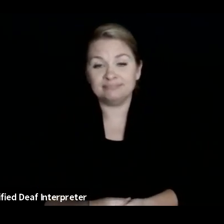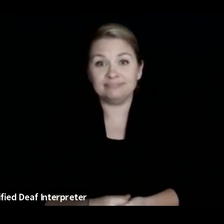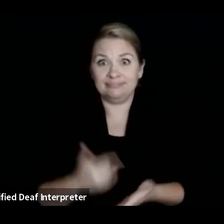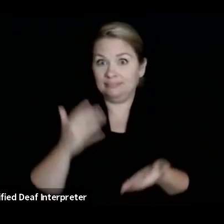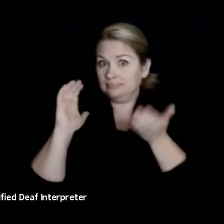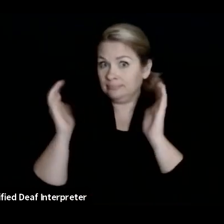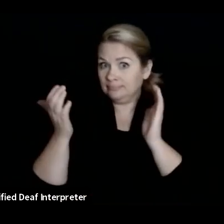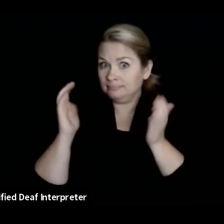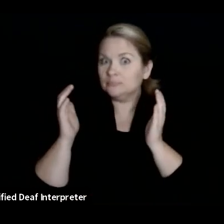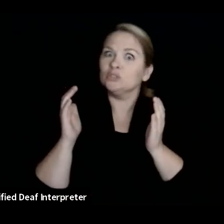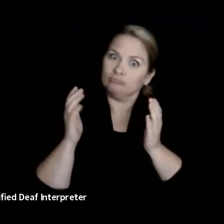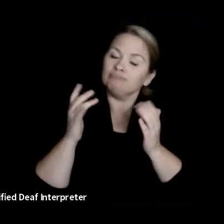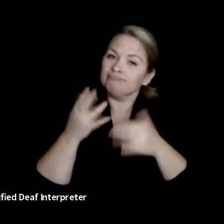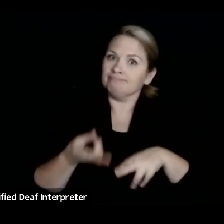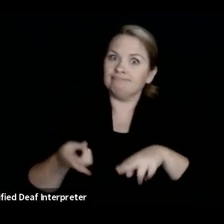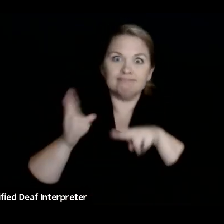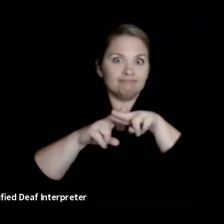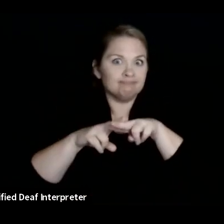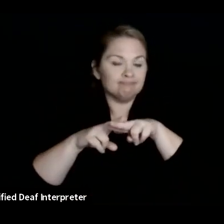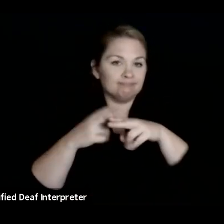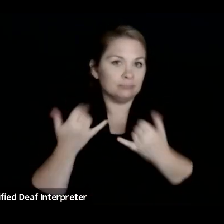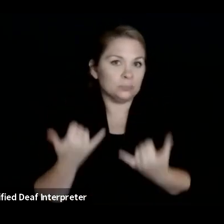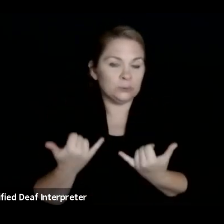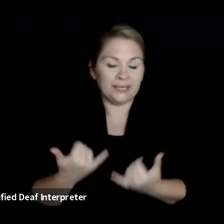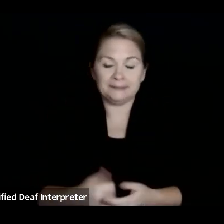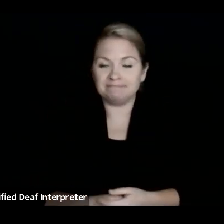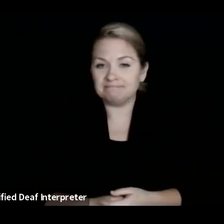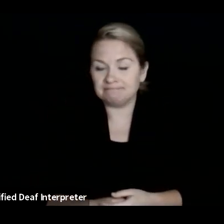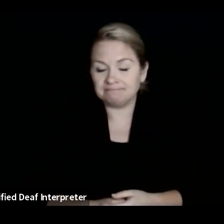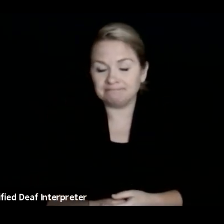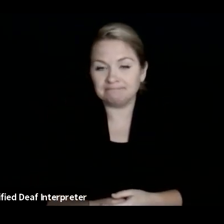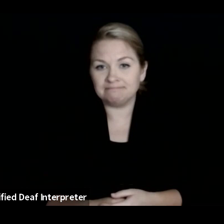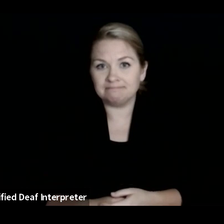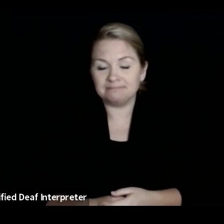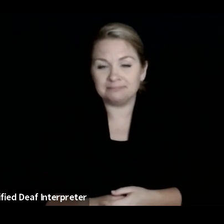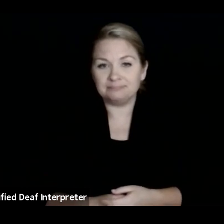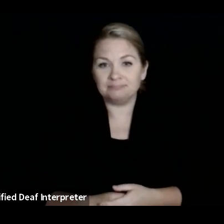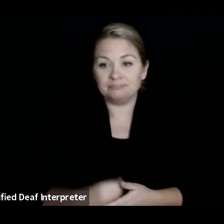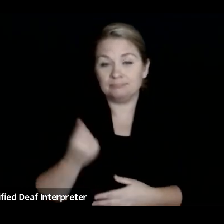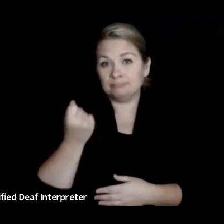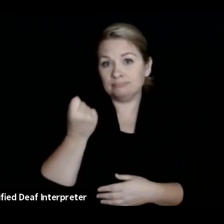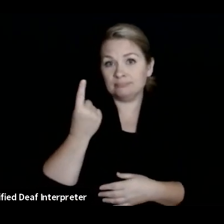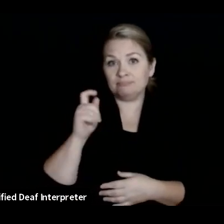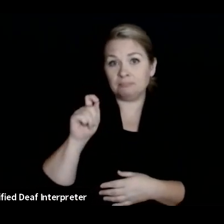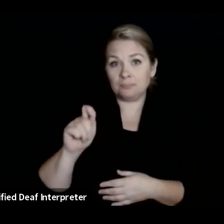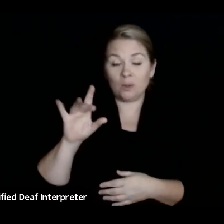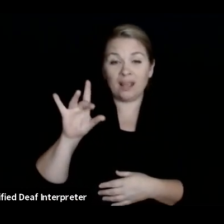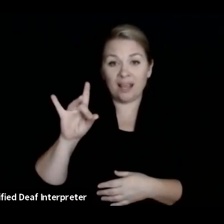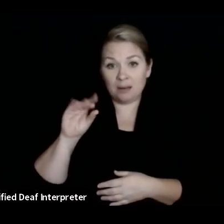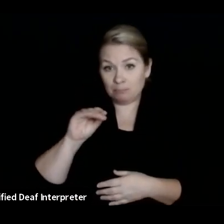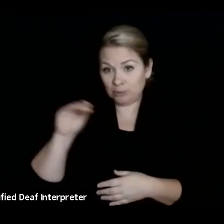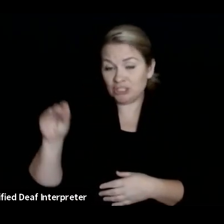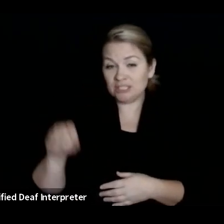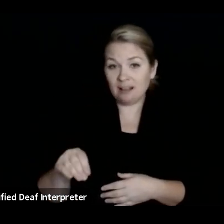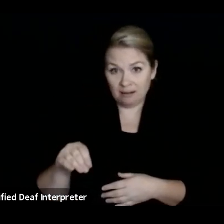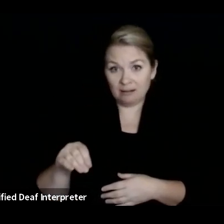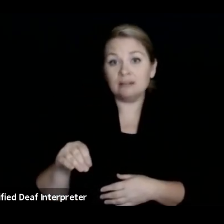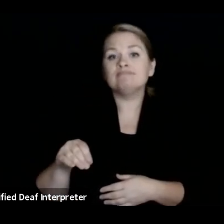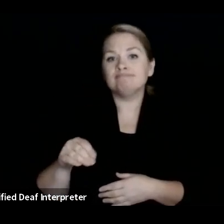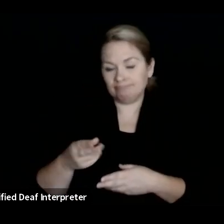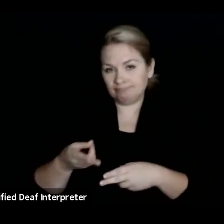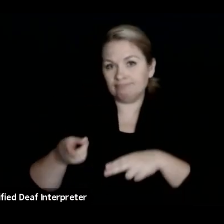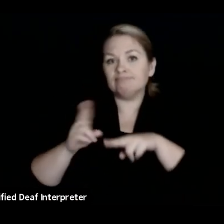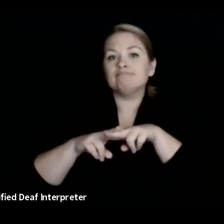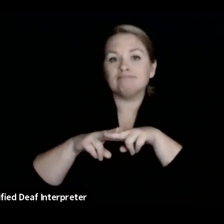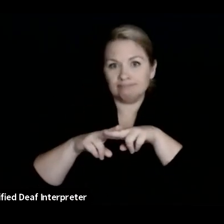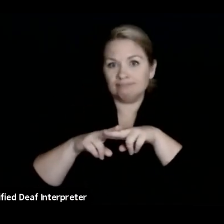average growth in testing for the last week was 11.8%, which is the lowest growth rate that we've